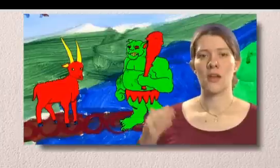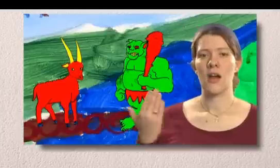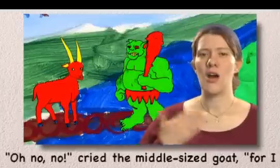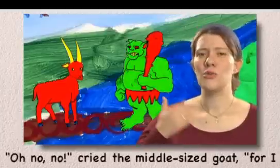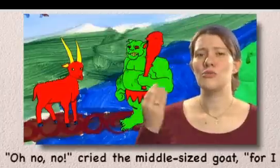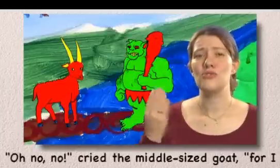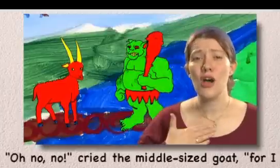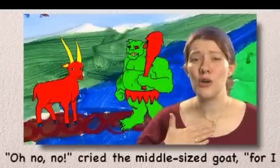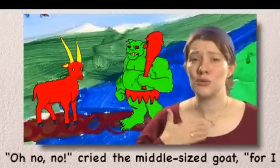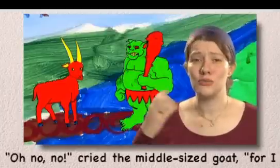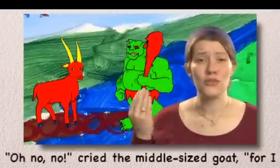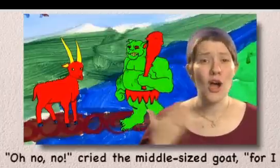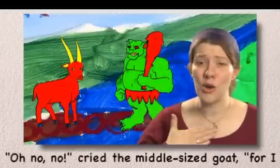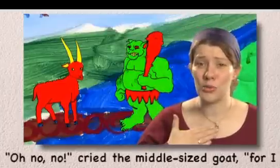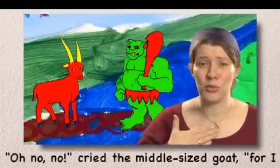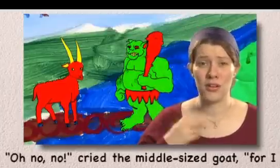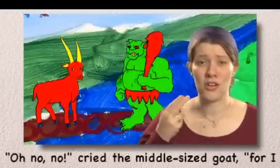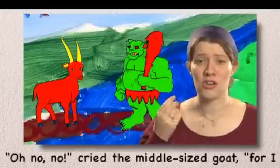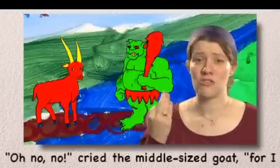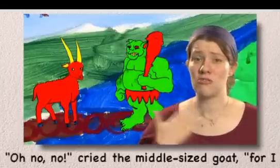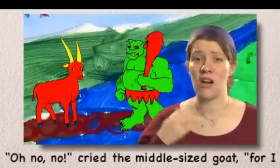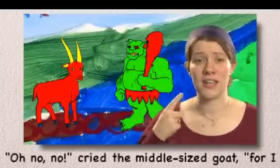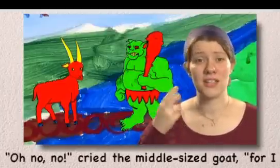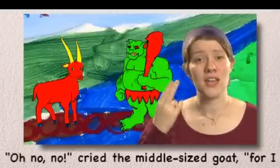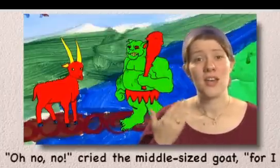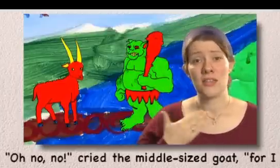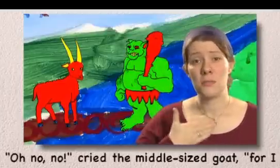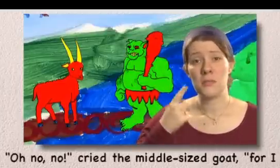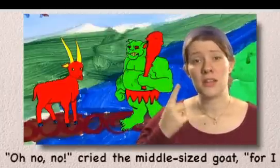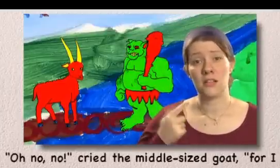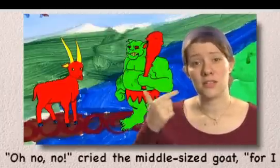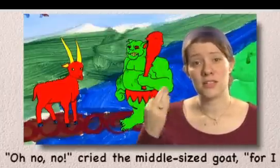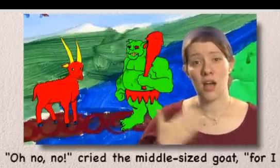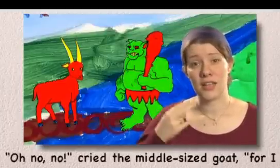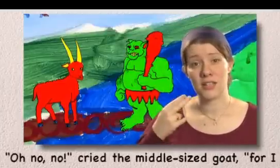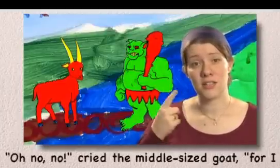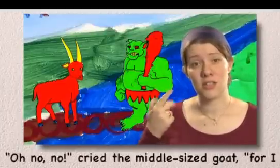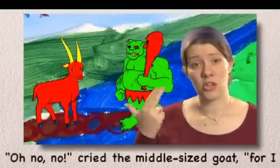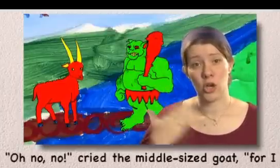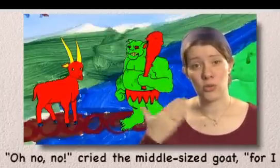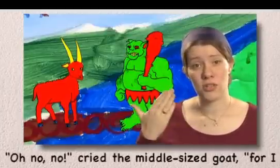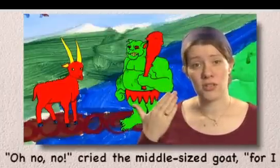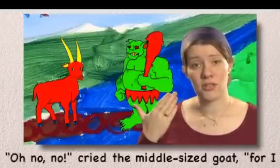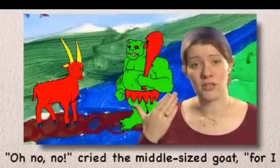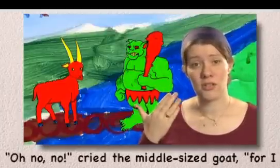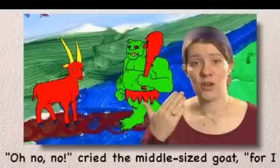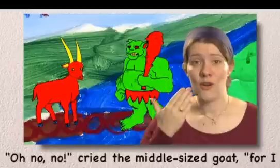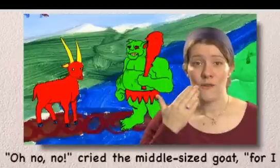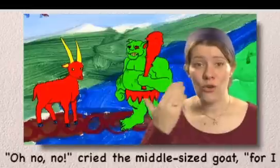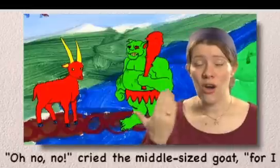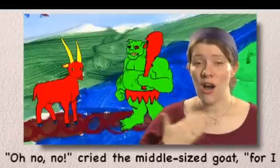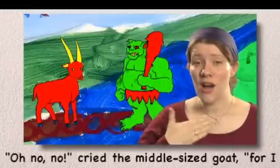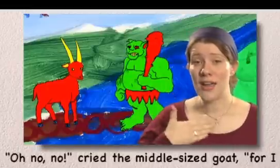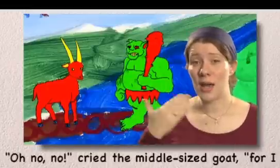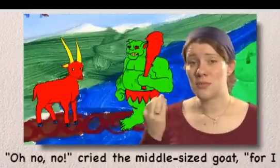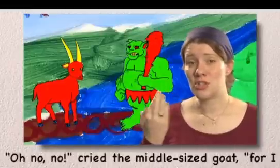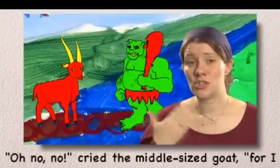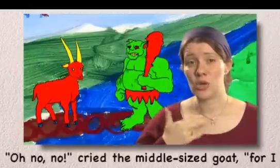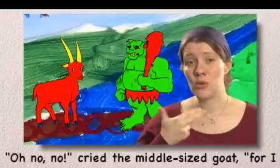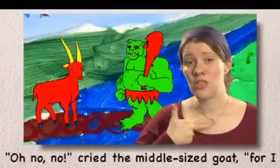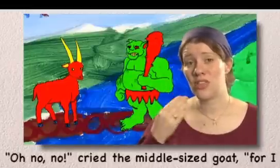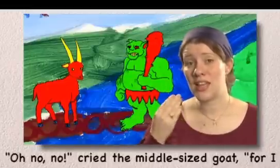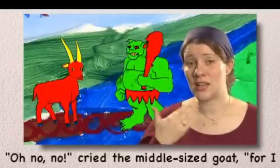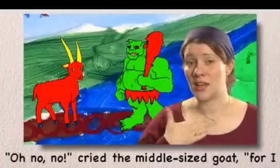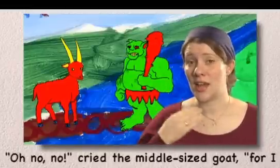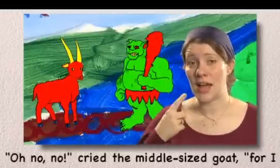Oh no, no, cried the middle-sized goat. For I am